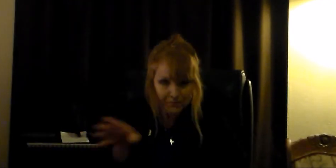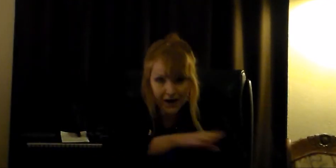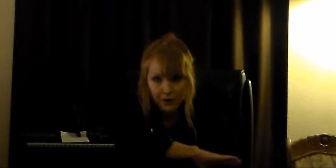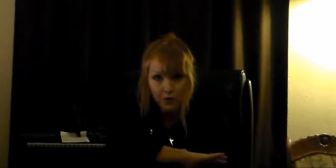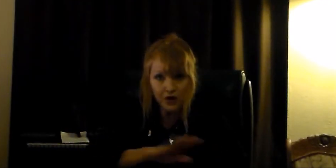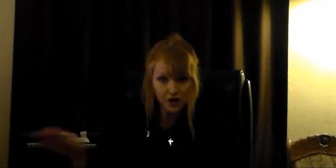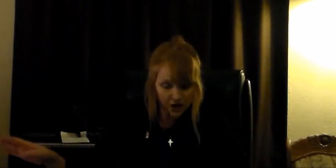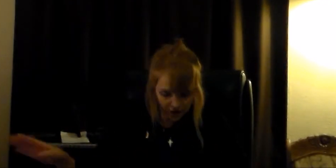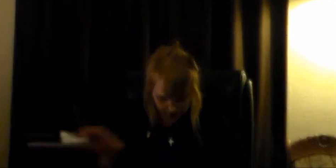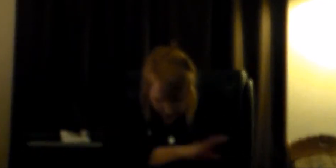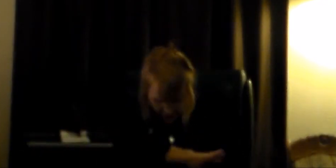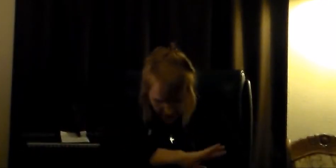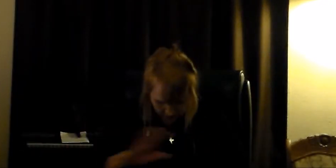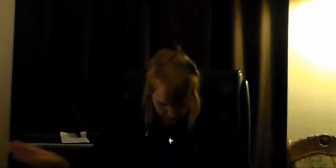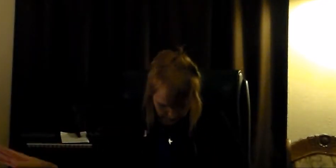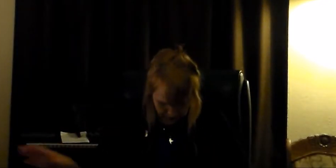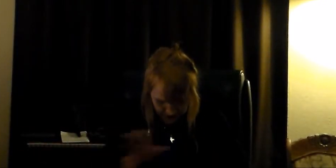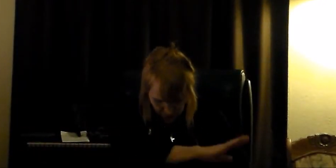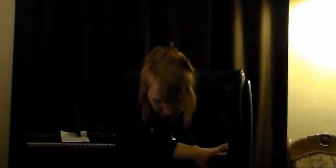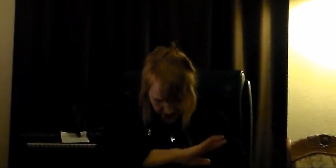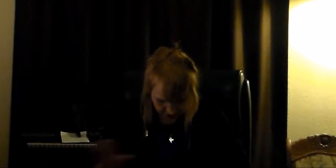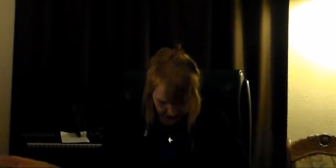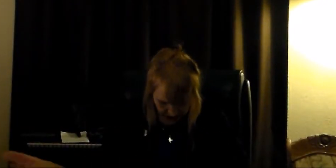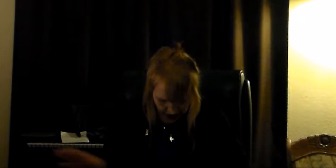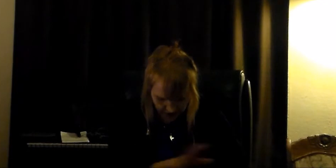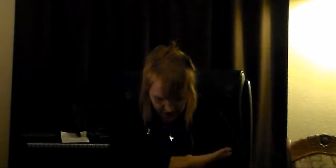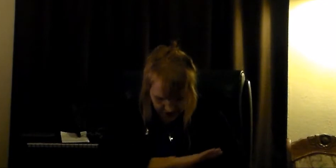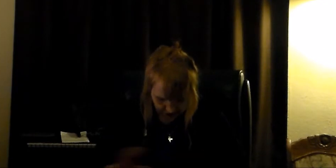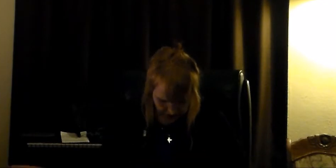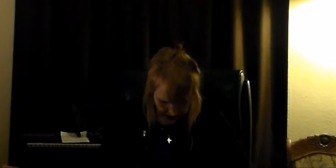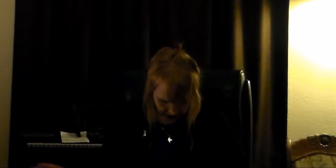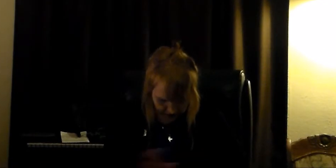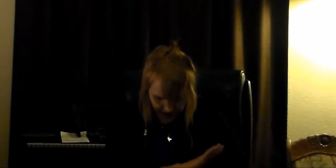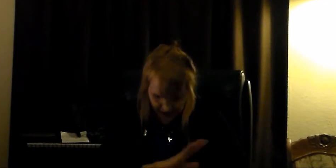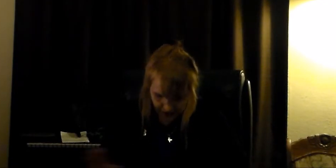by the world from its wants and desires, amen,